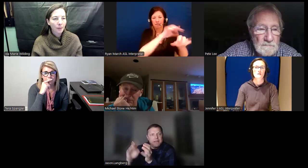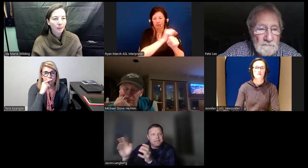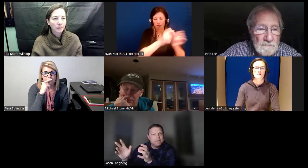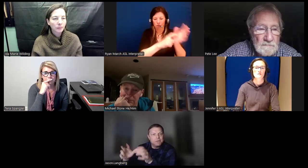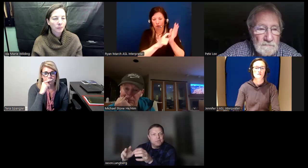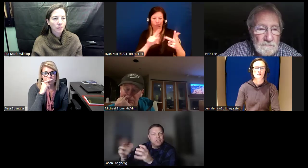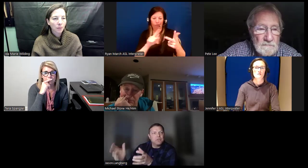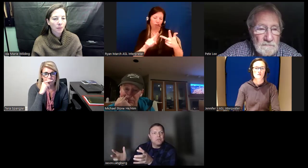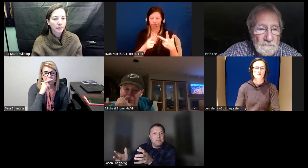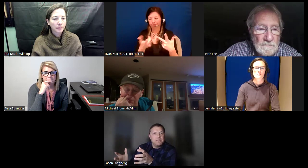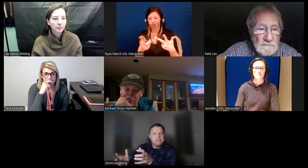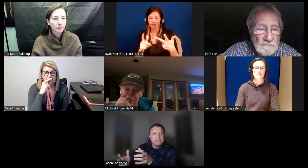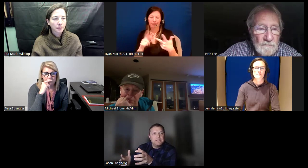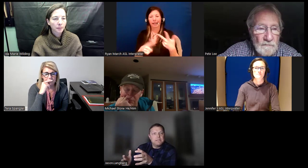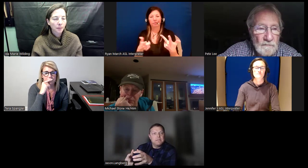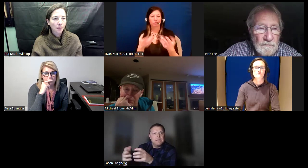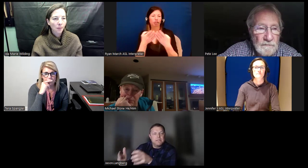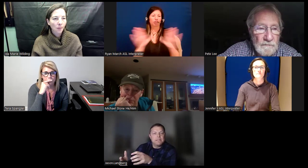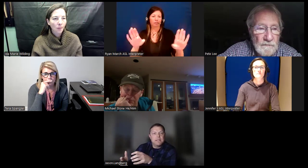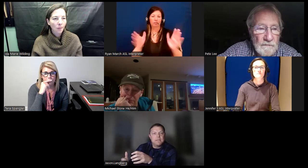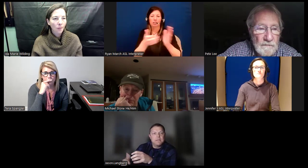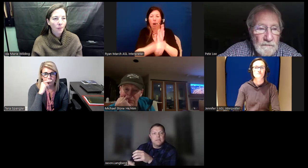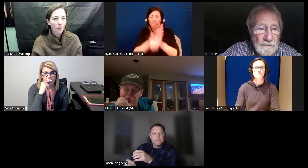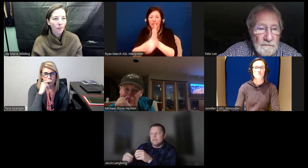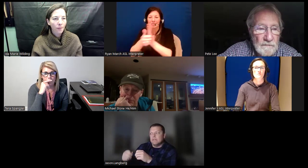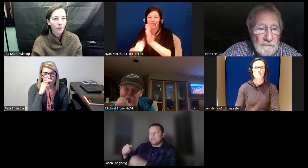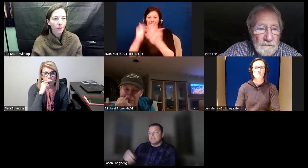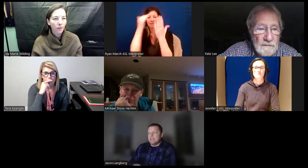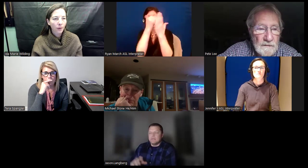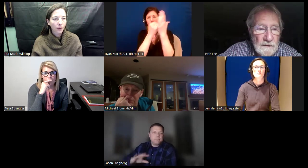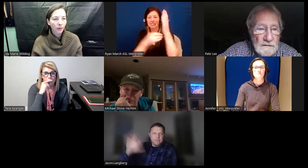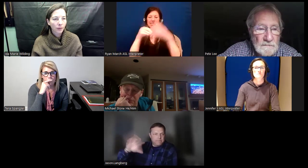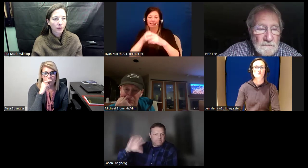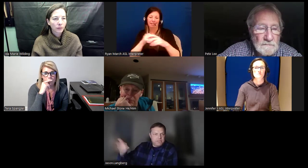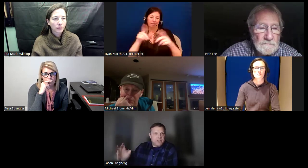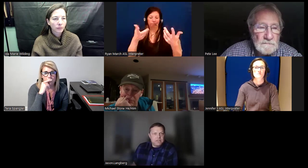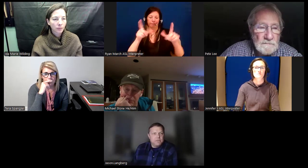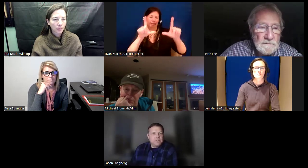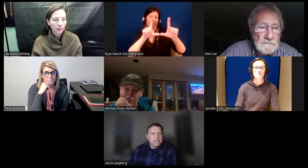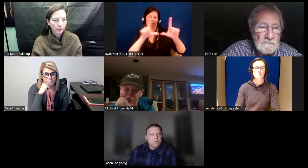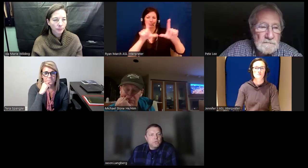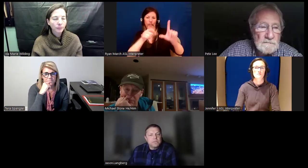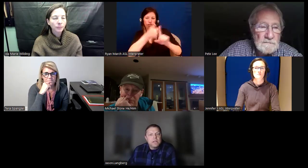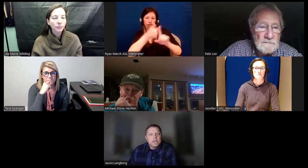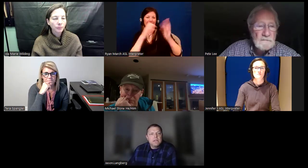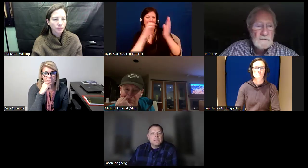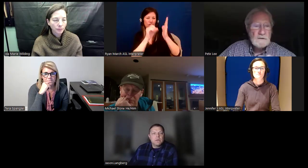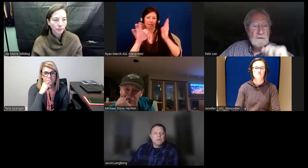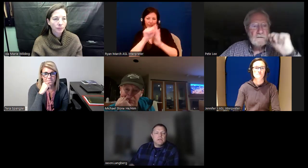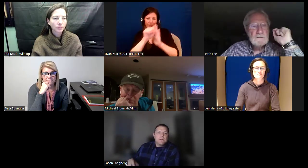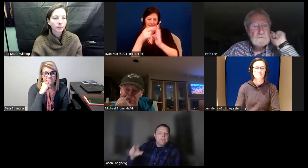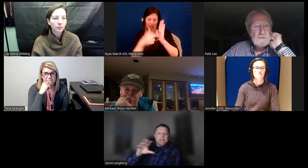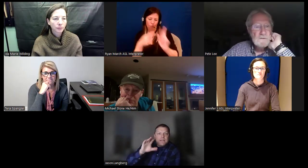of general competencies listed in the licensing section of the state rules.